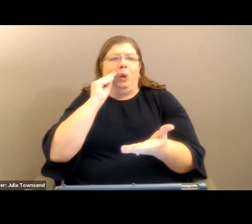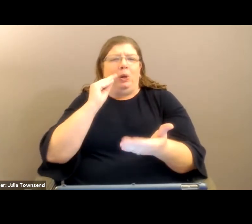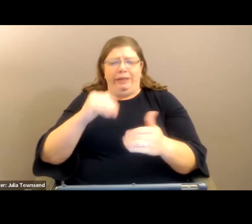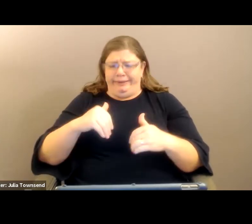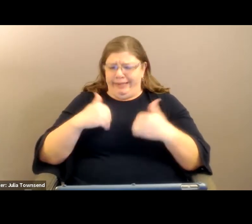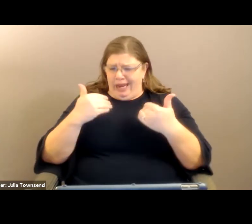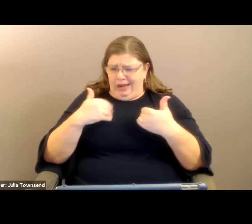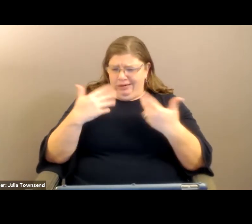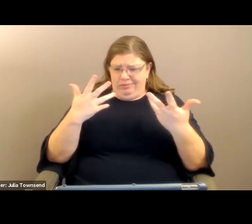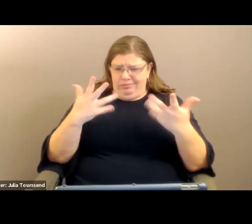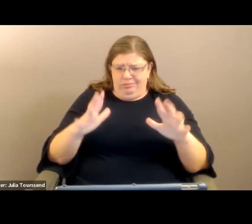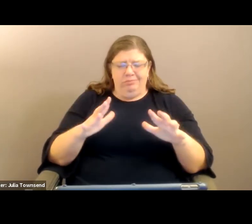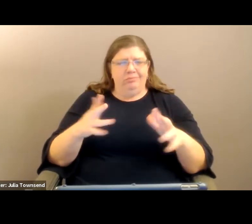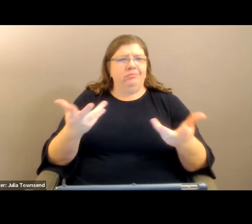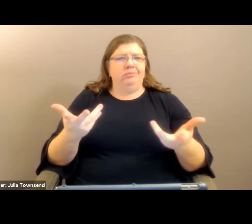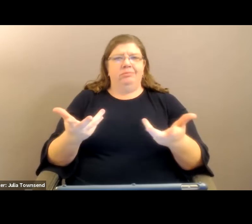age,